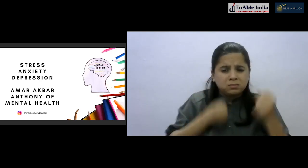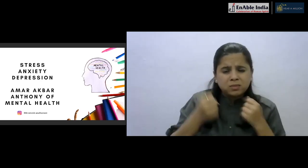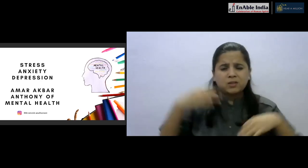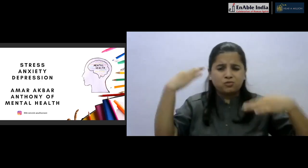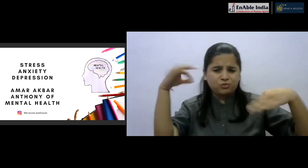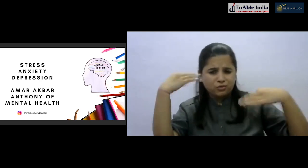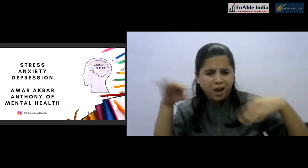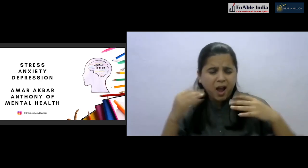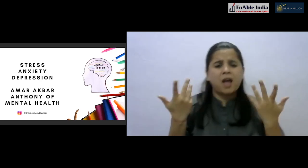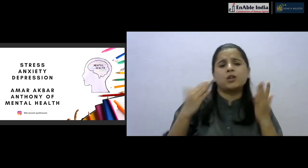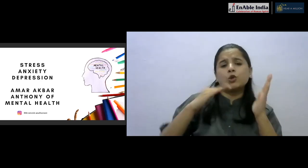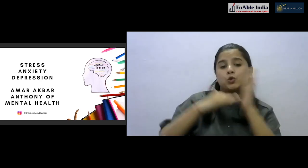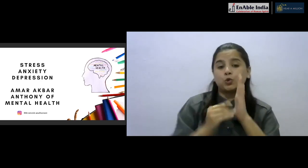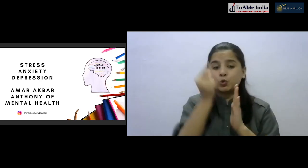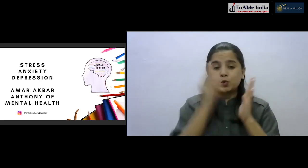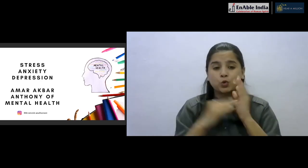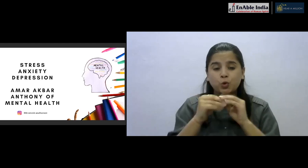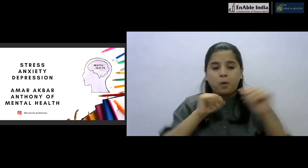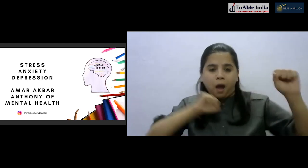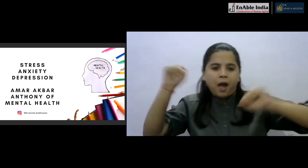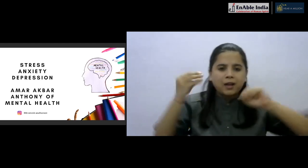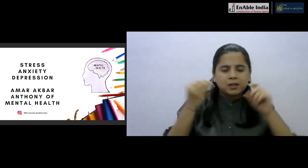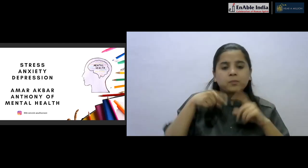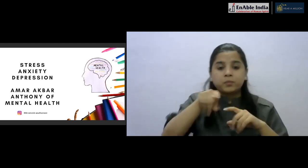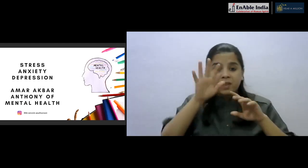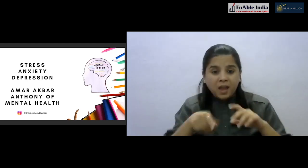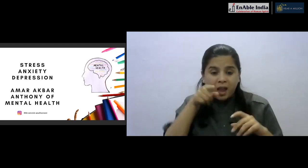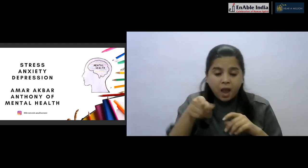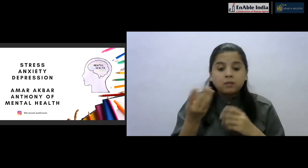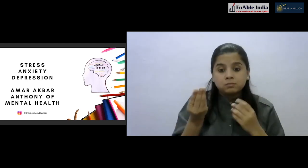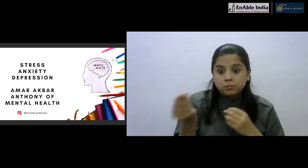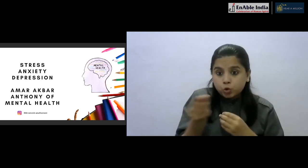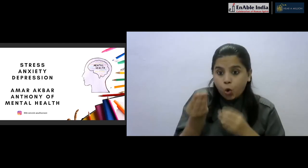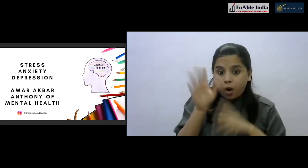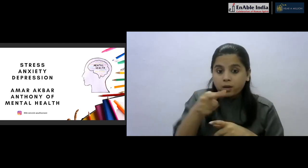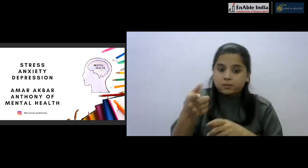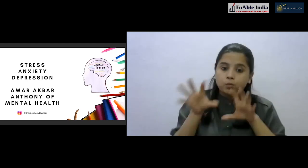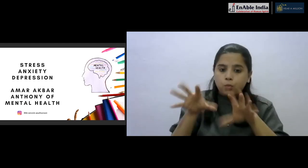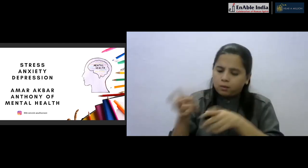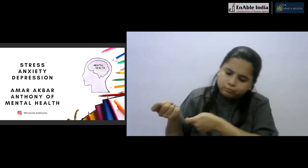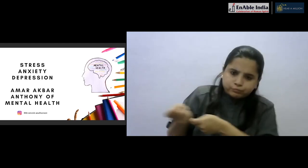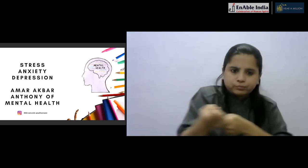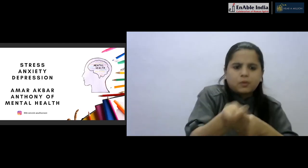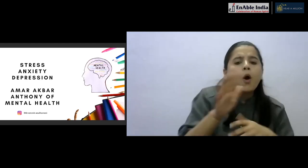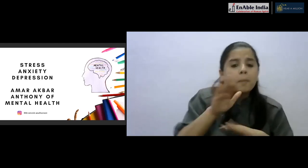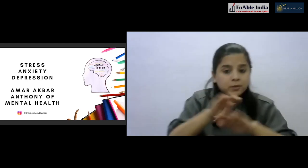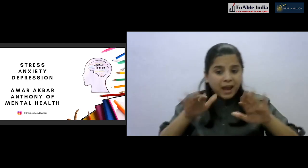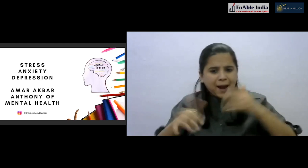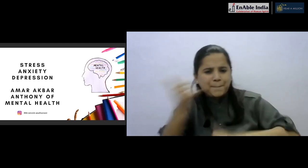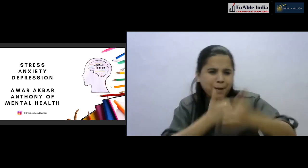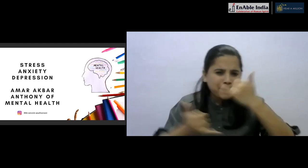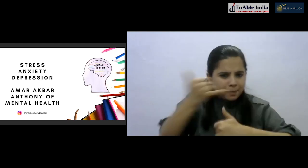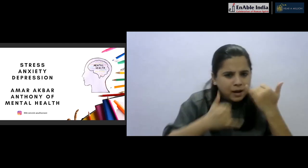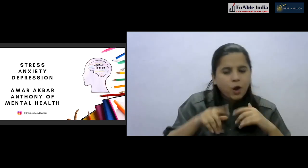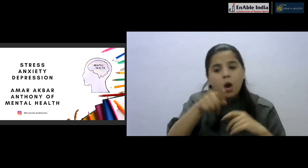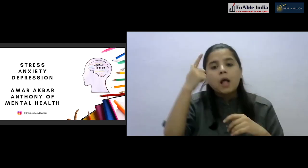dance, Zumba, yoga. If you have a pet, go for a walk with a pet. If you have kids, play with your kids. Do something that